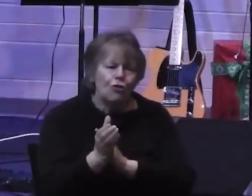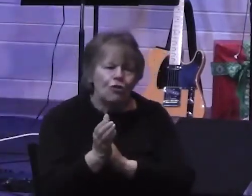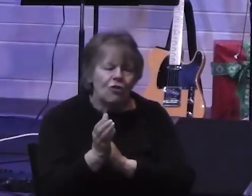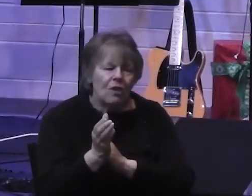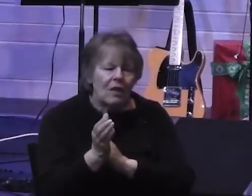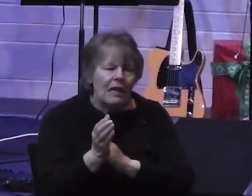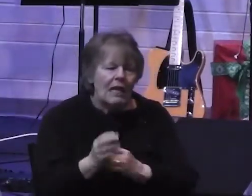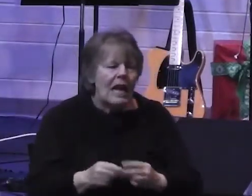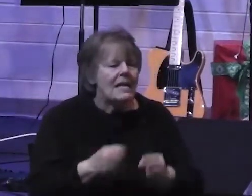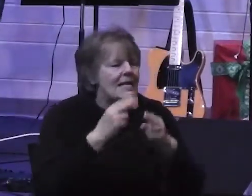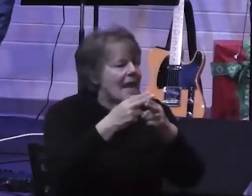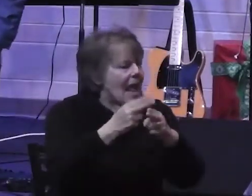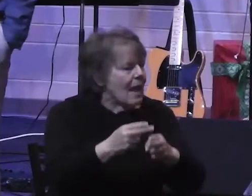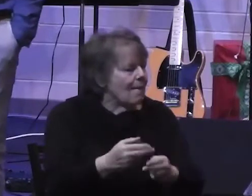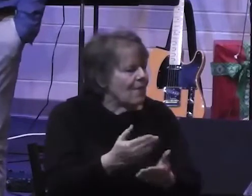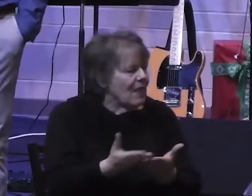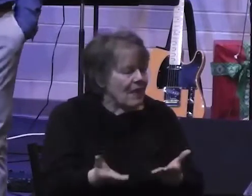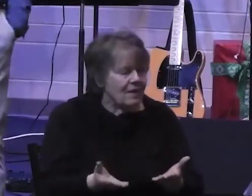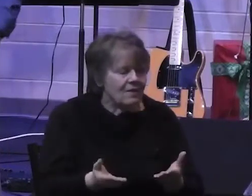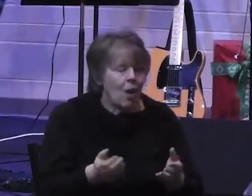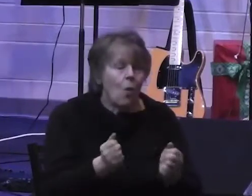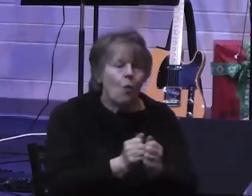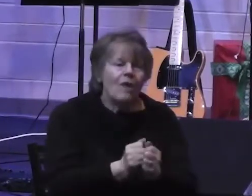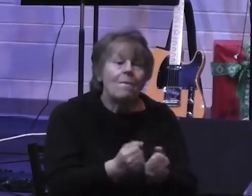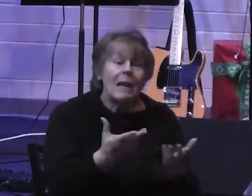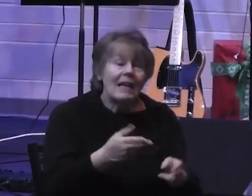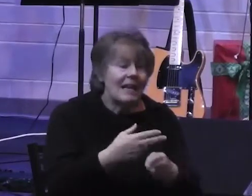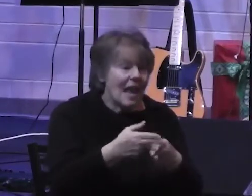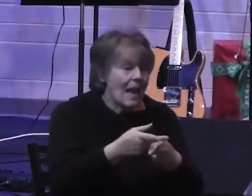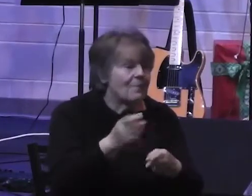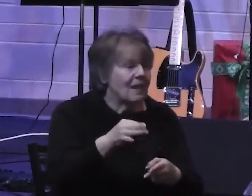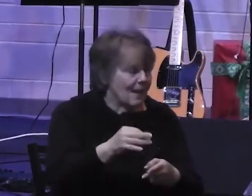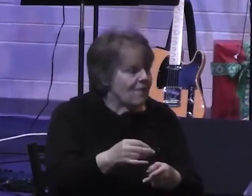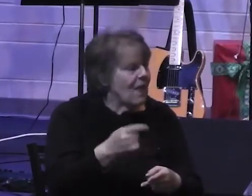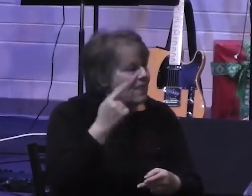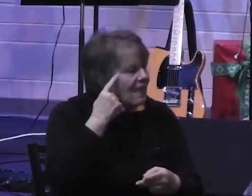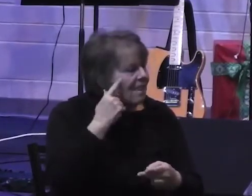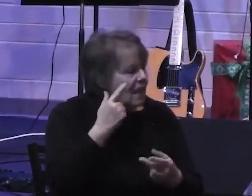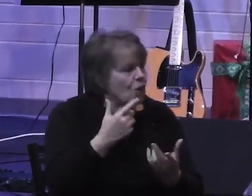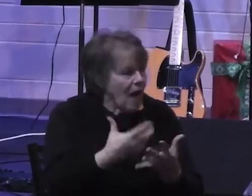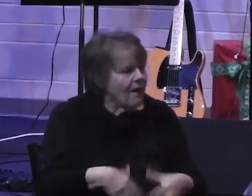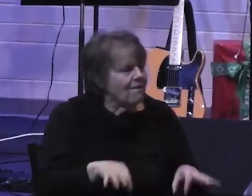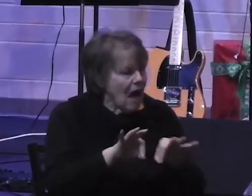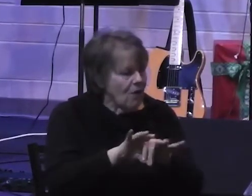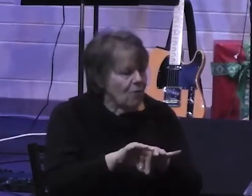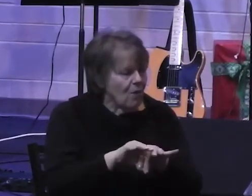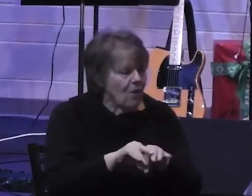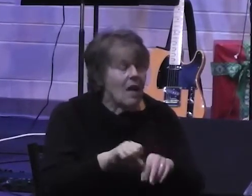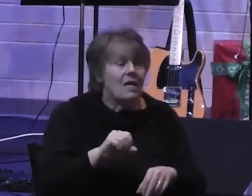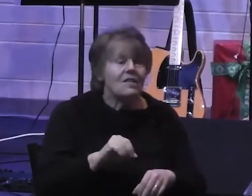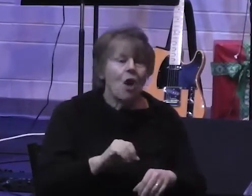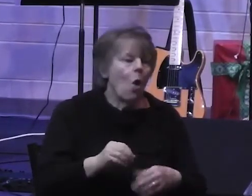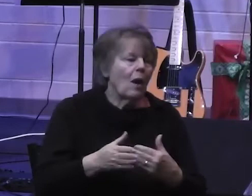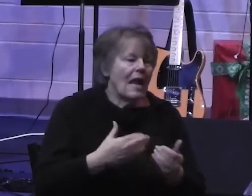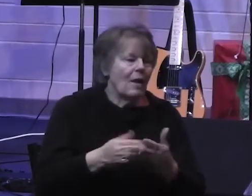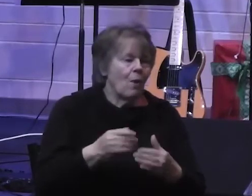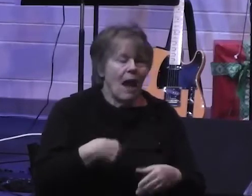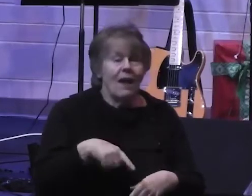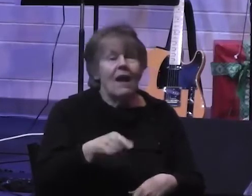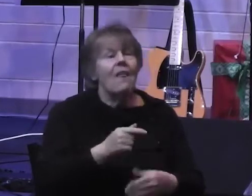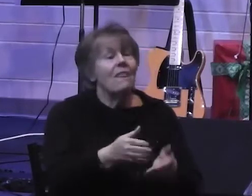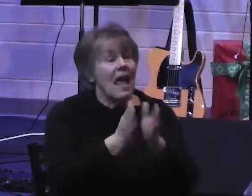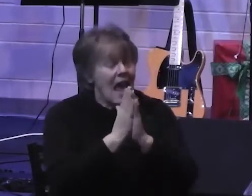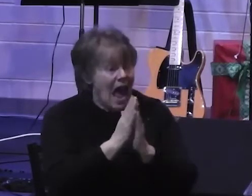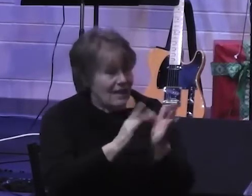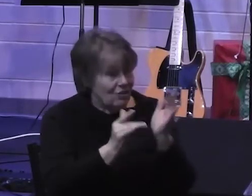many names, the things they find more valuable. So Jesus, which one are you going to pick from